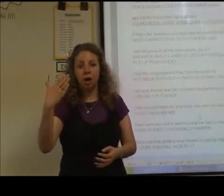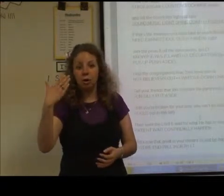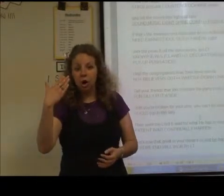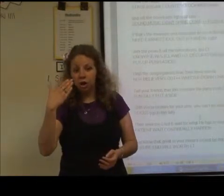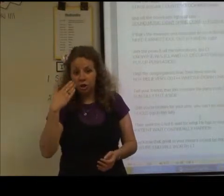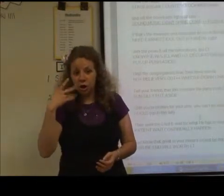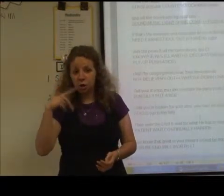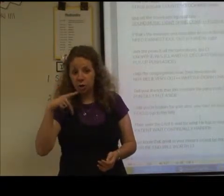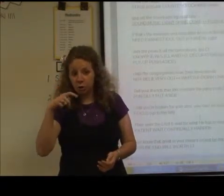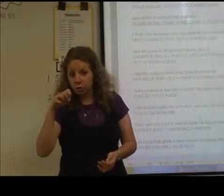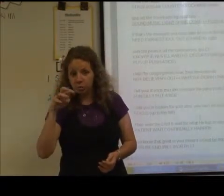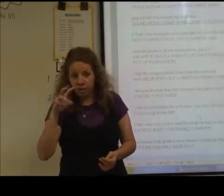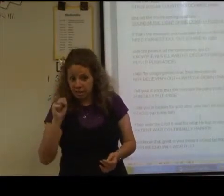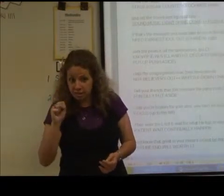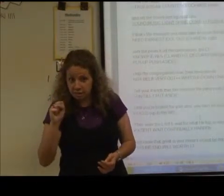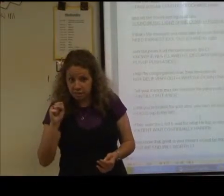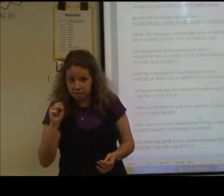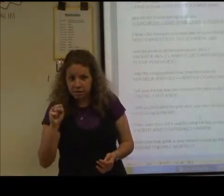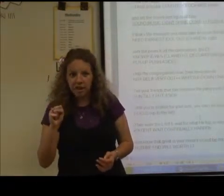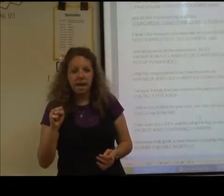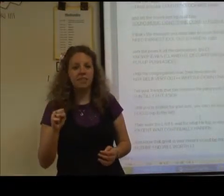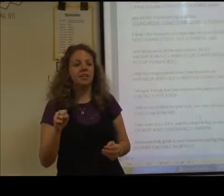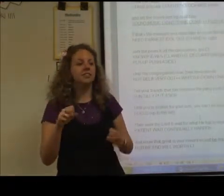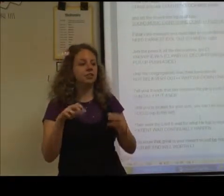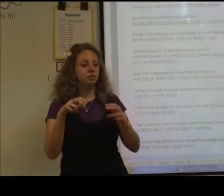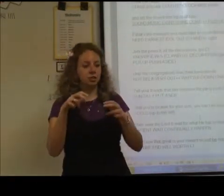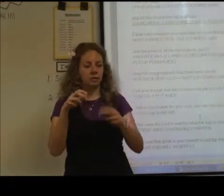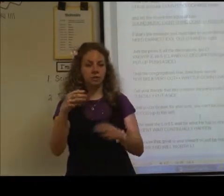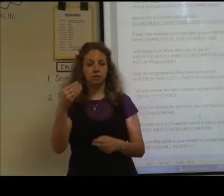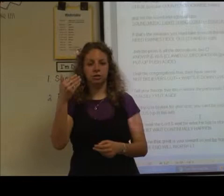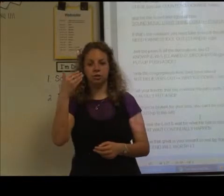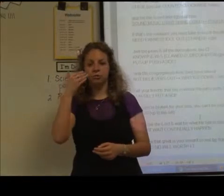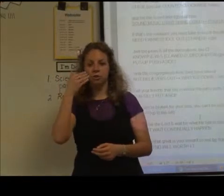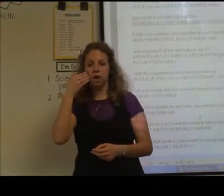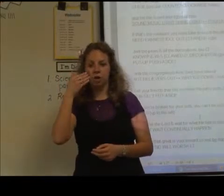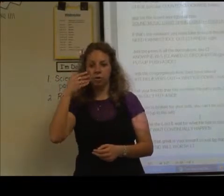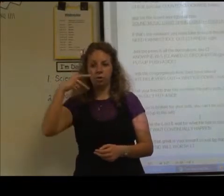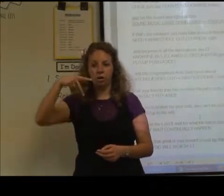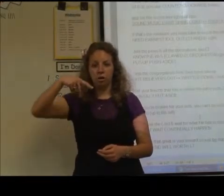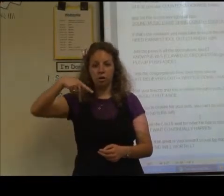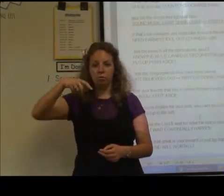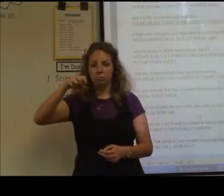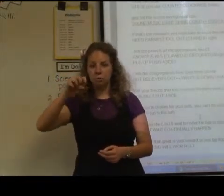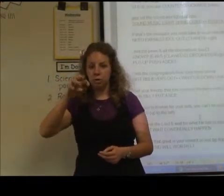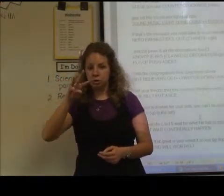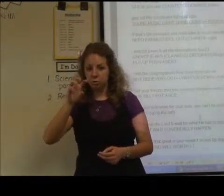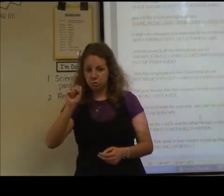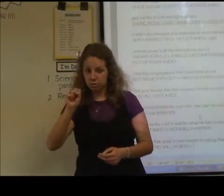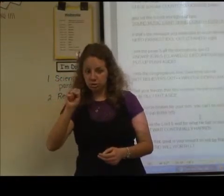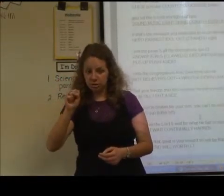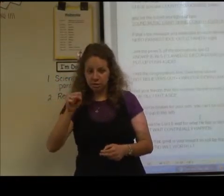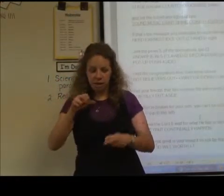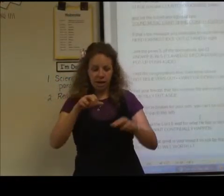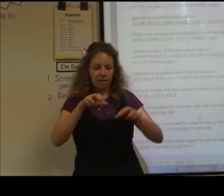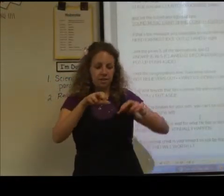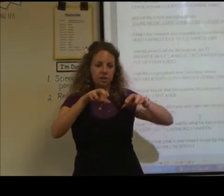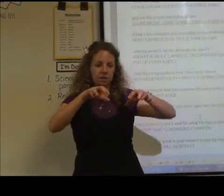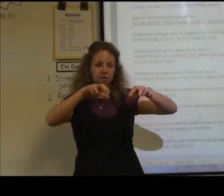go, know this, and then they'll describe it. So you'll go, know pews, and then you're going to